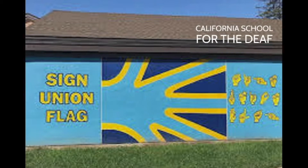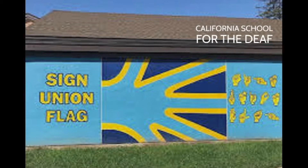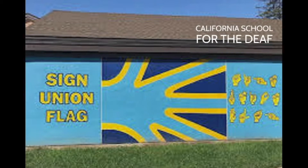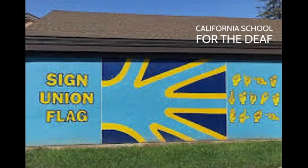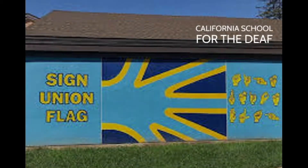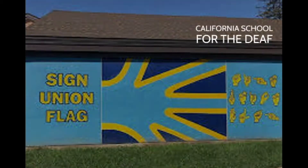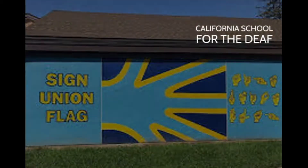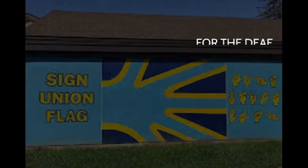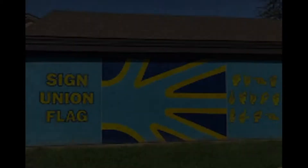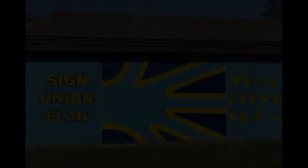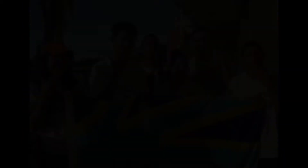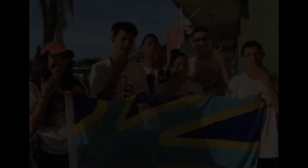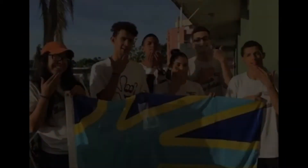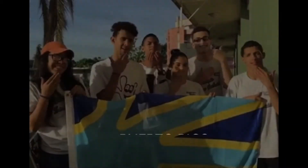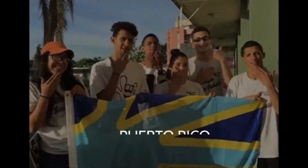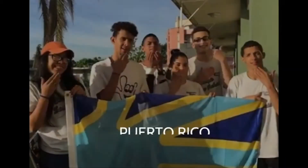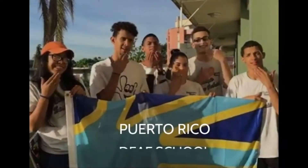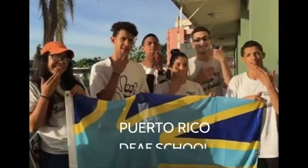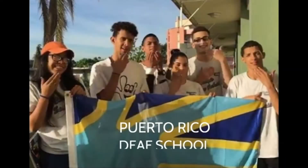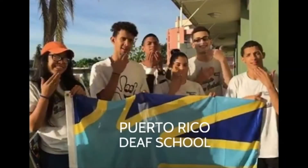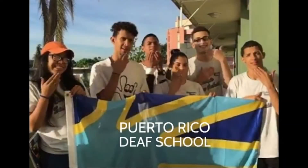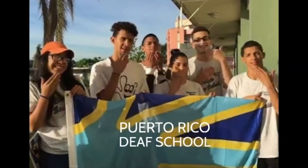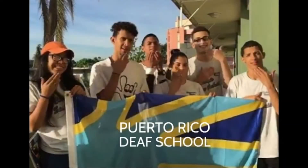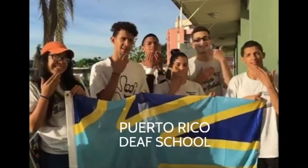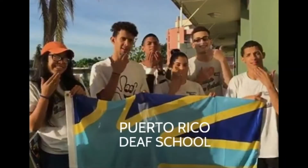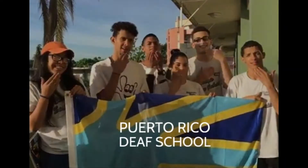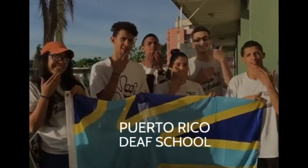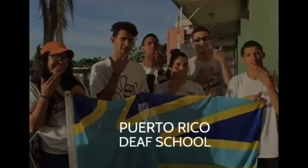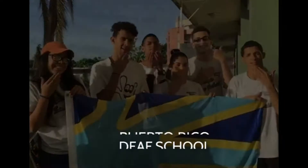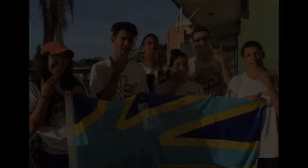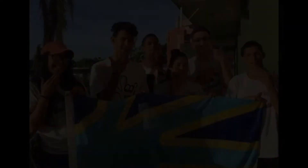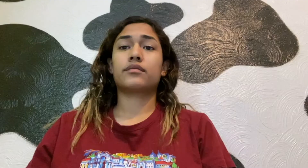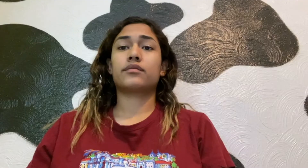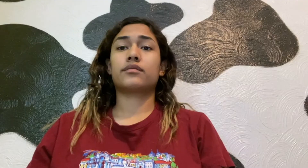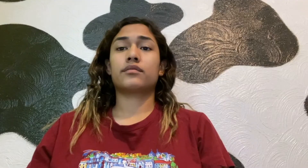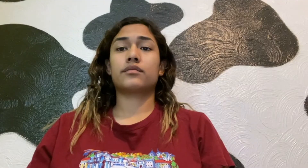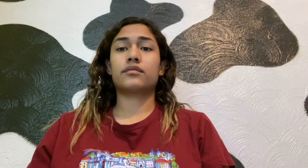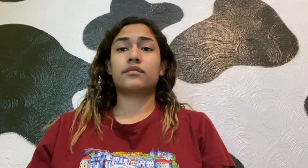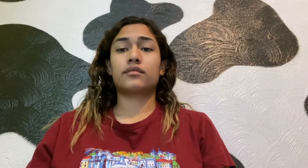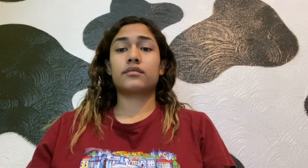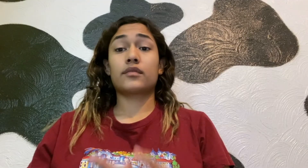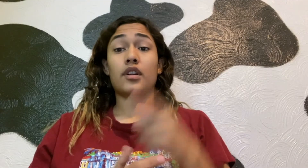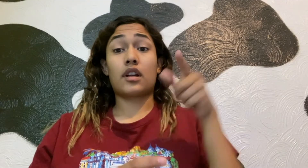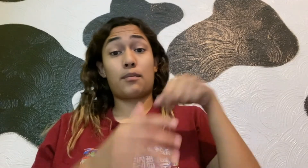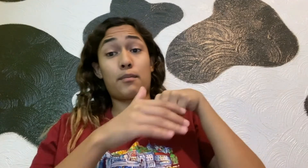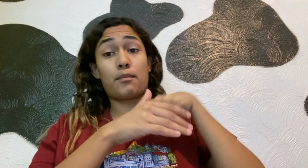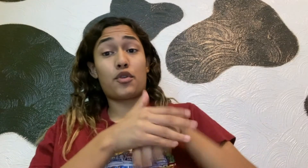the Deaf. It cuts to a photo of students holding the same flag. Words appear. Puerto Rico Deaf School. It cuts back to the student.